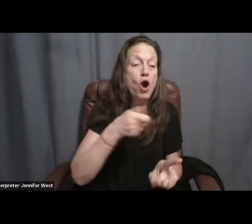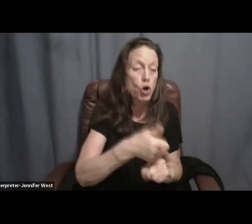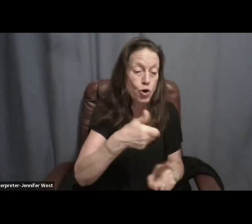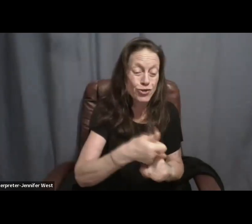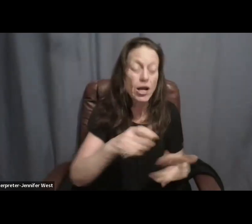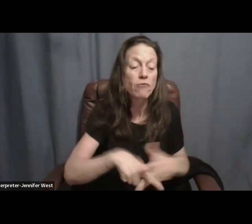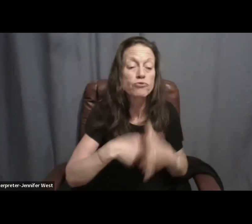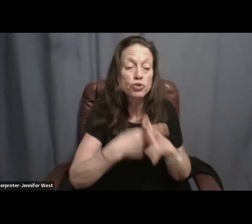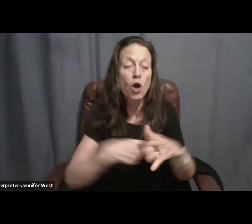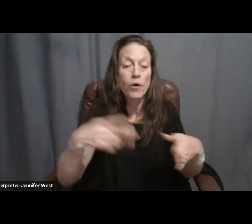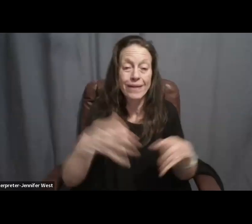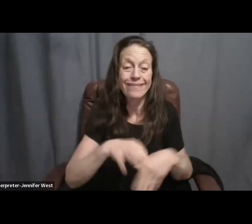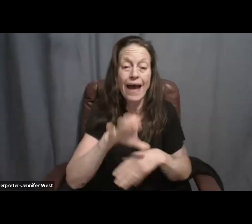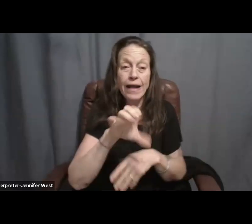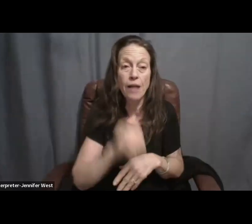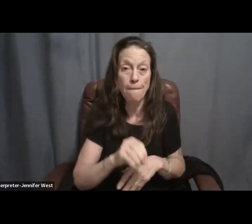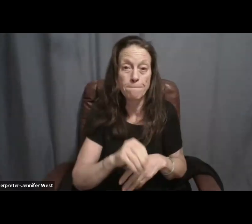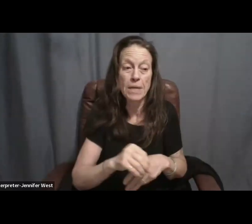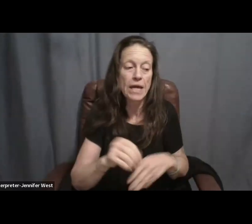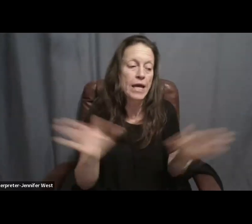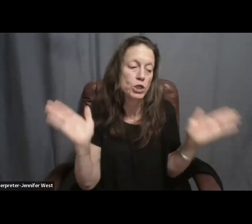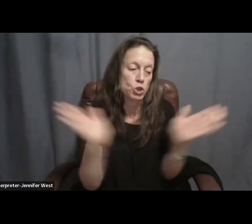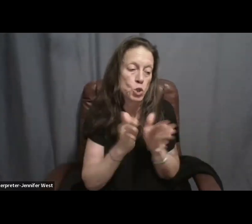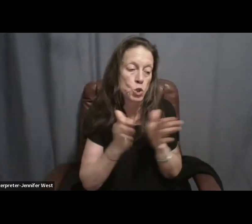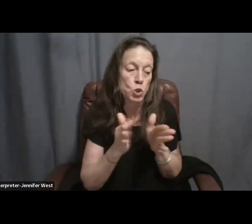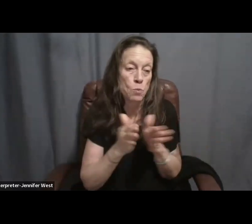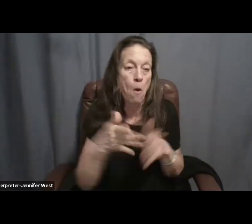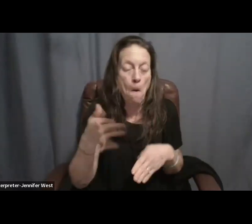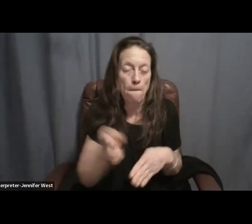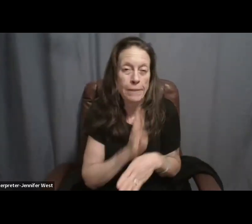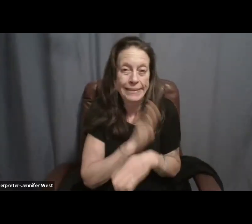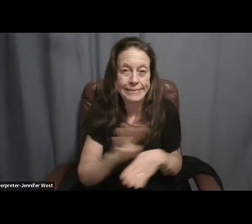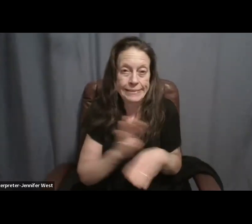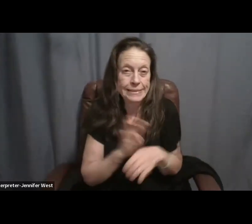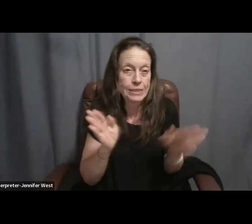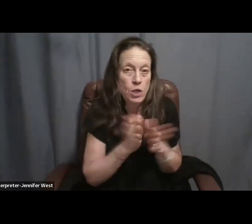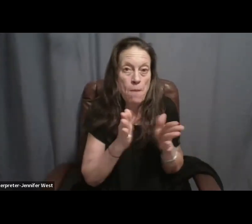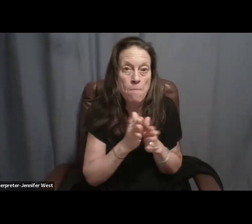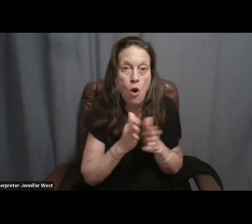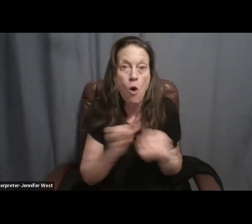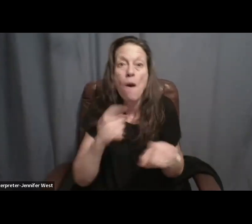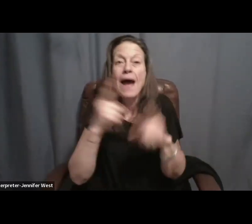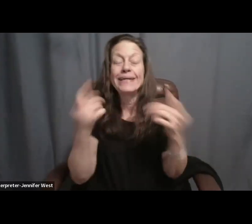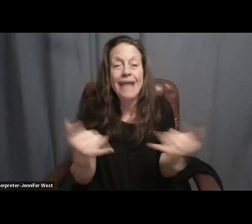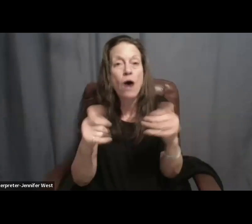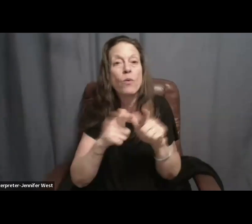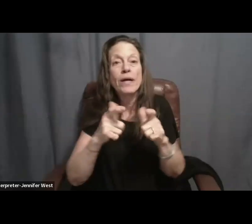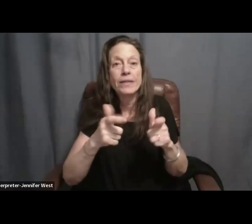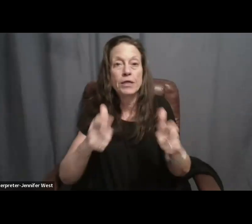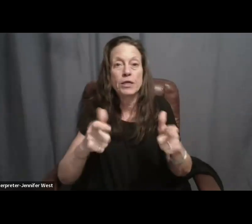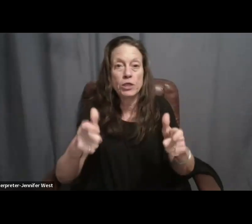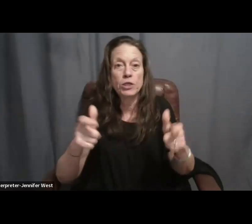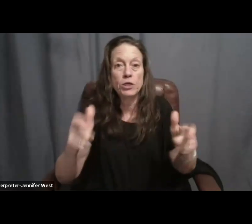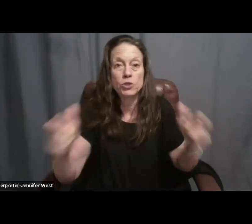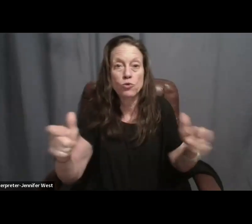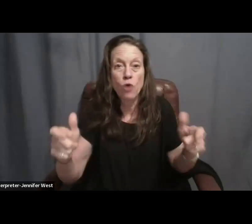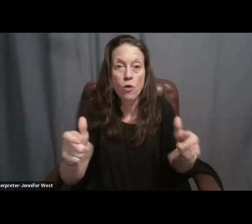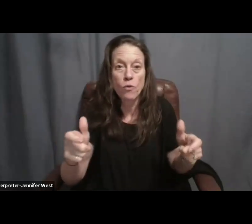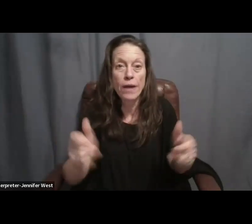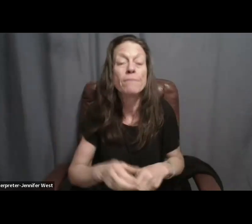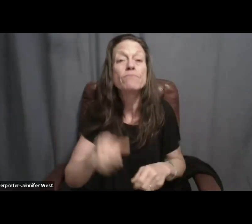wondering, what am I going to do? Get together. If your son or daughter